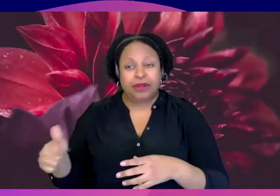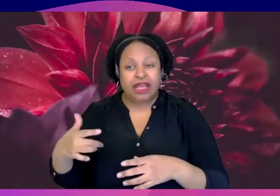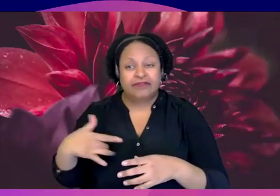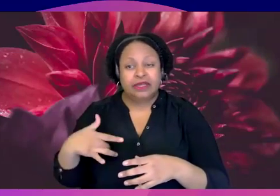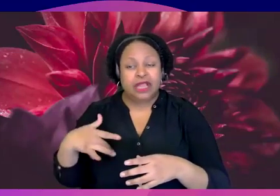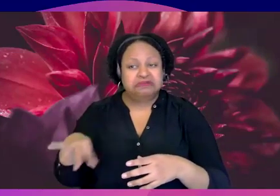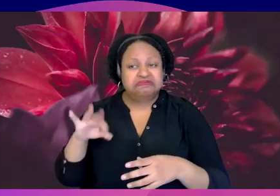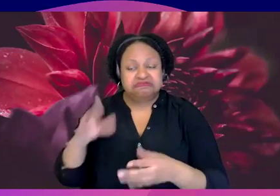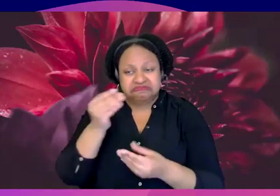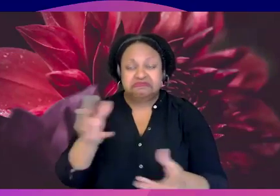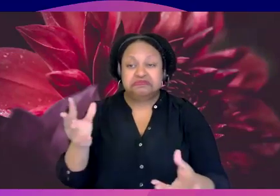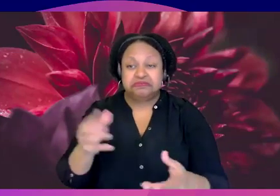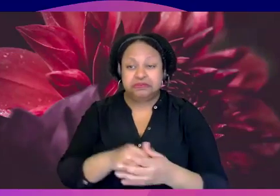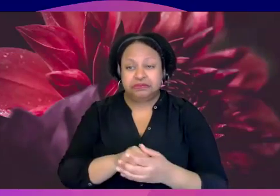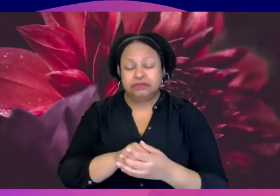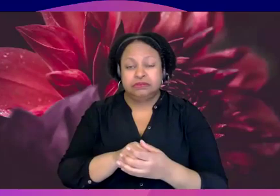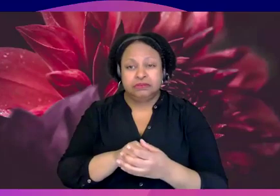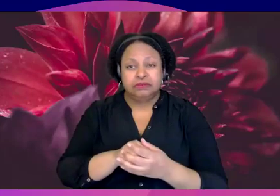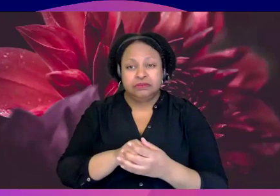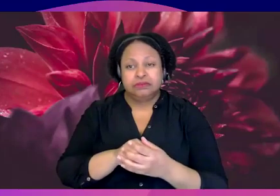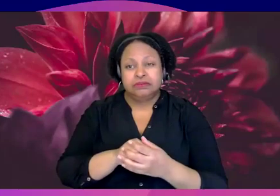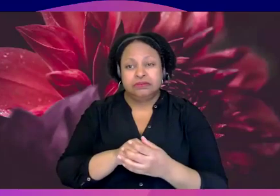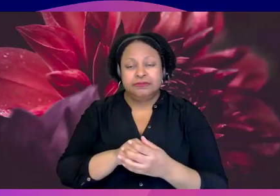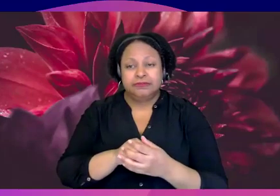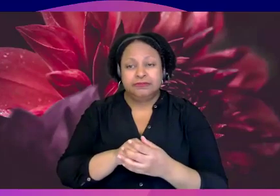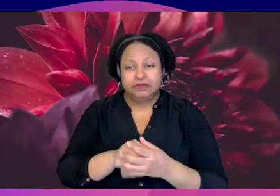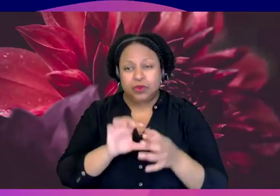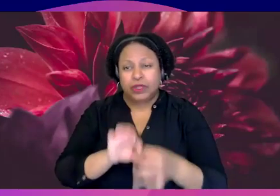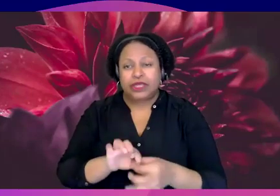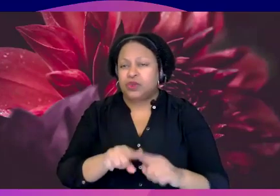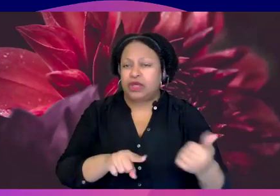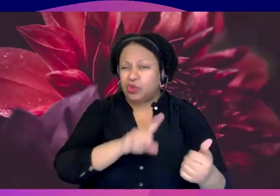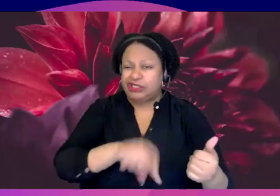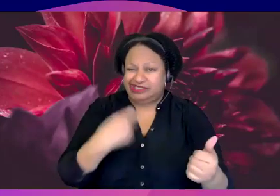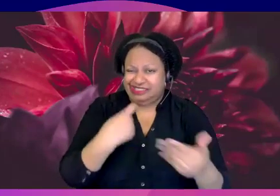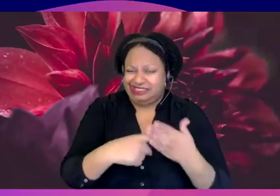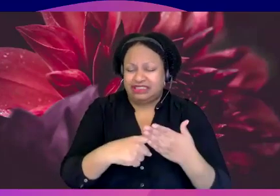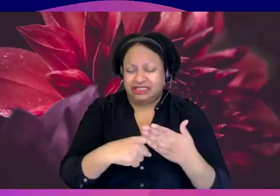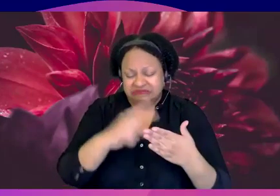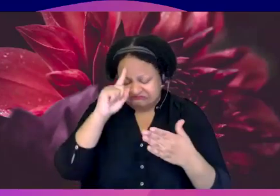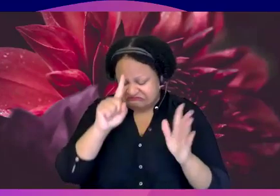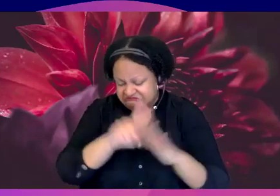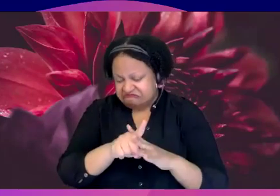want to say, I think just related to the last question that we talked about that just came to mind.